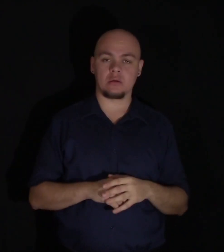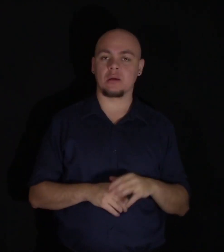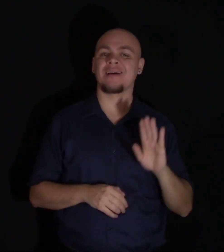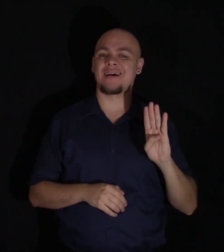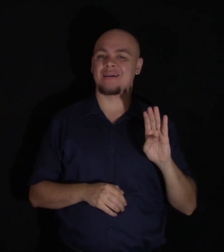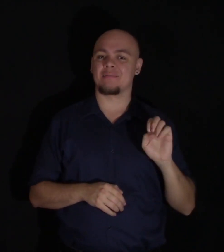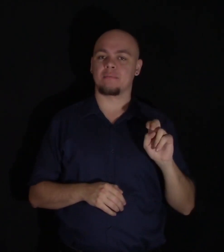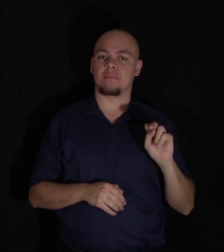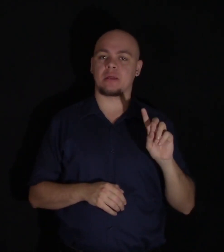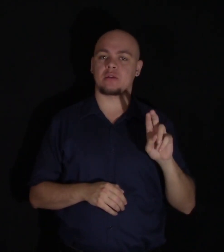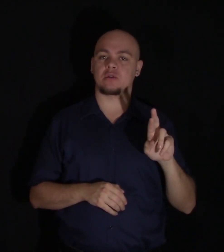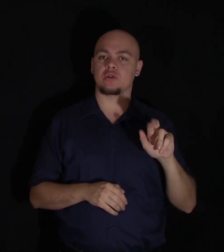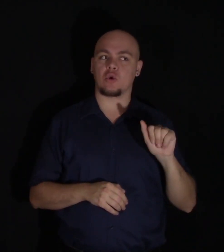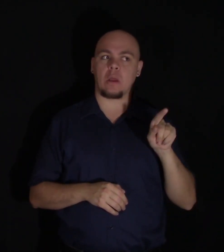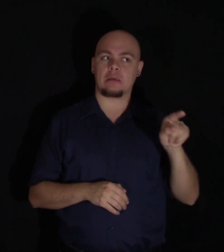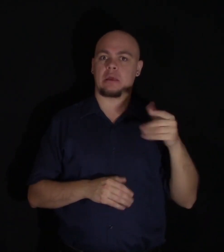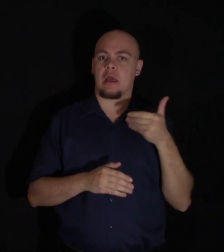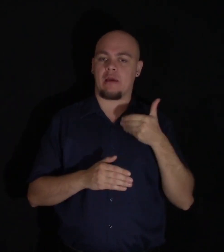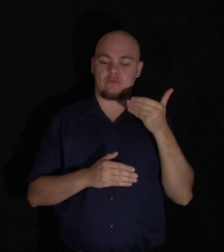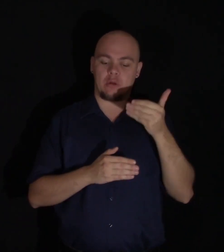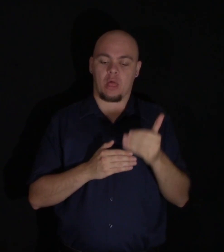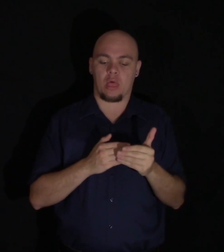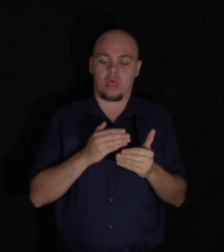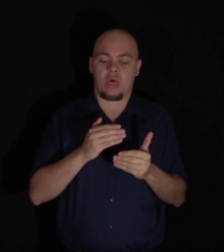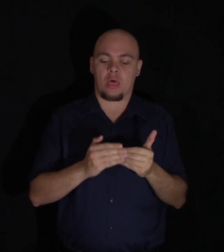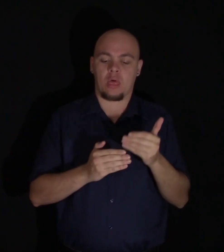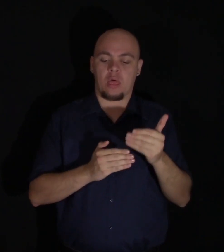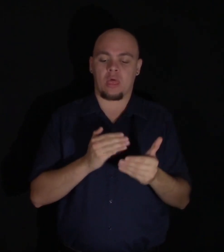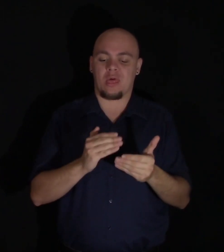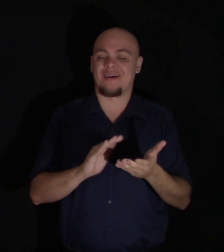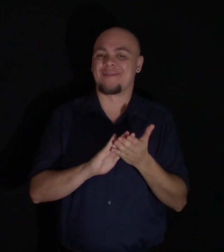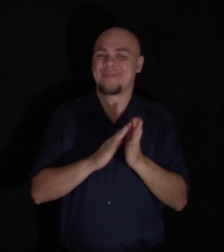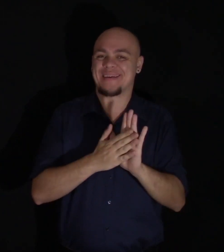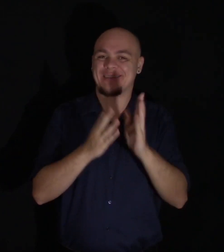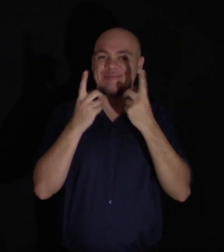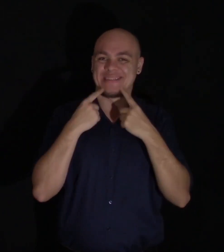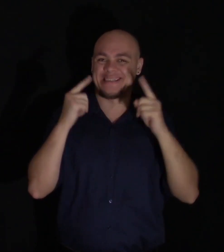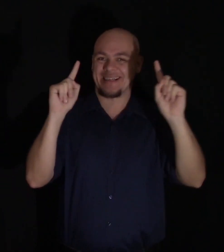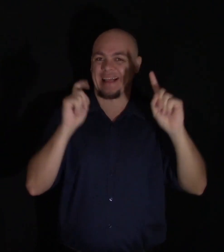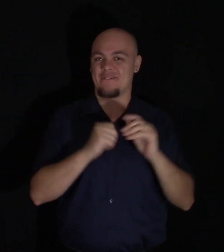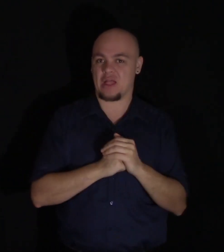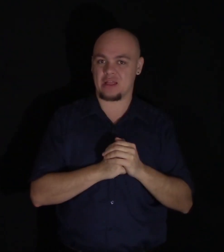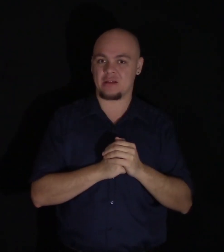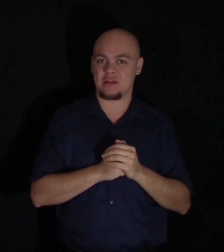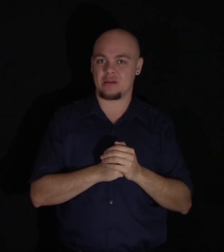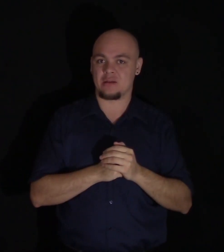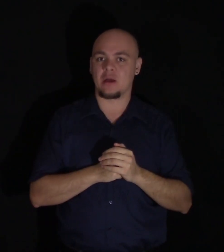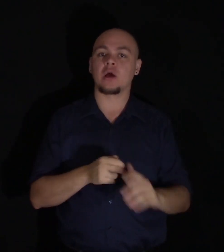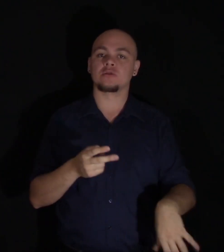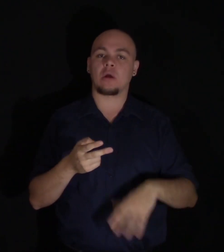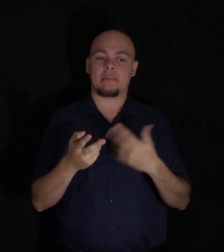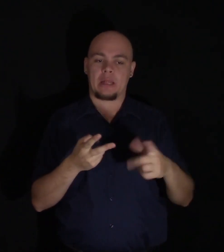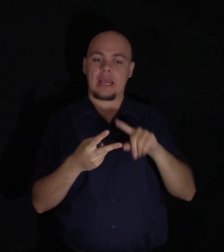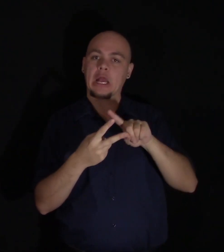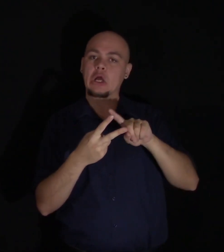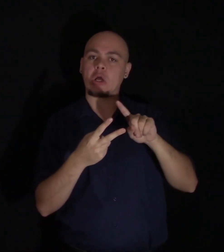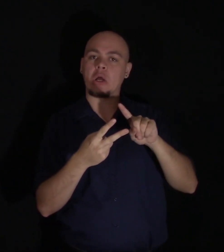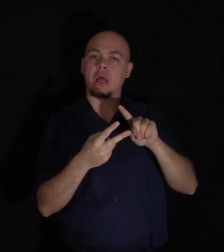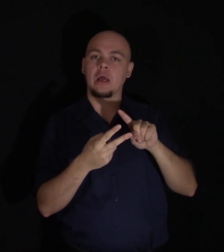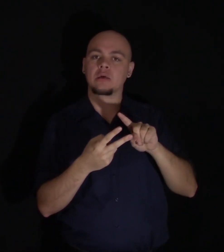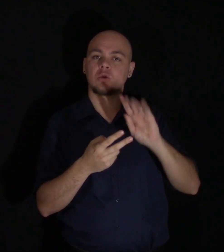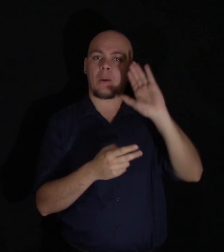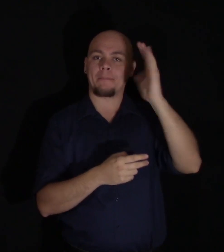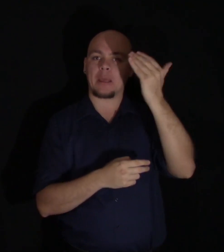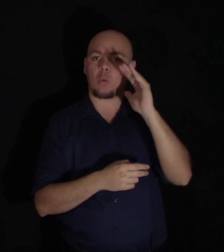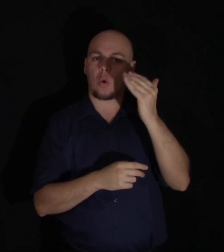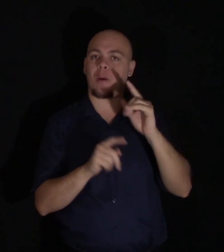a kind of a step-by-step process that was super successful. So he'd take people to this like two-way mirror looking into the room where the snake